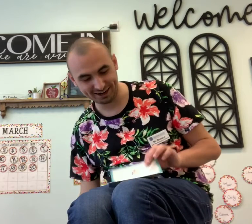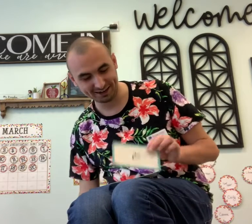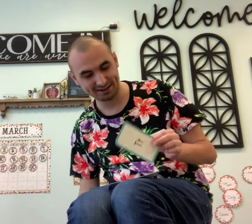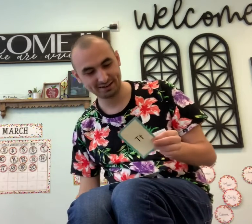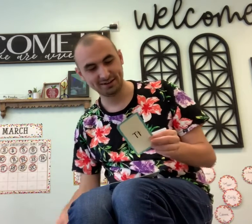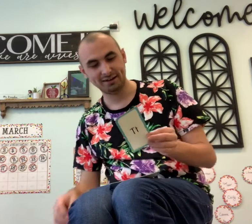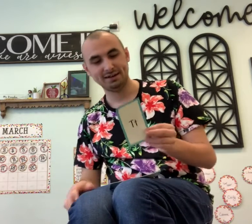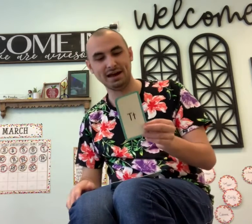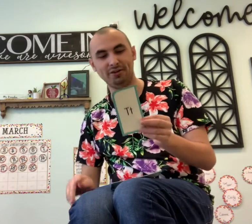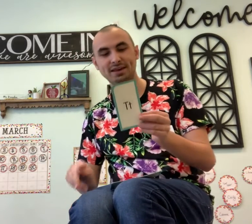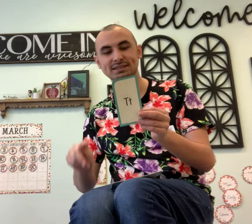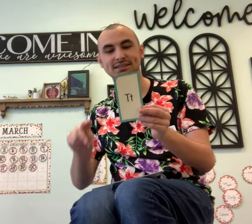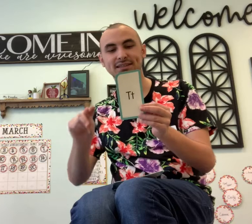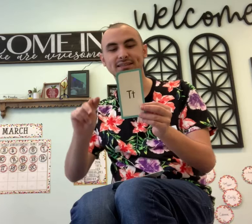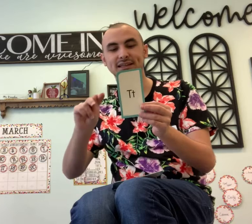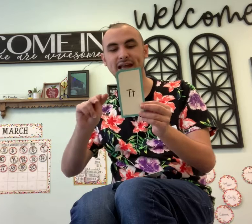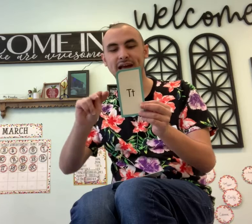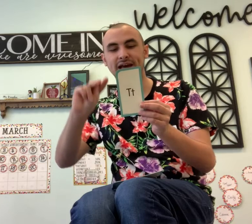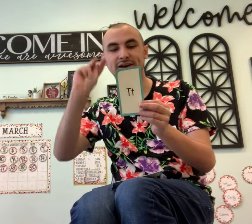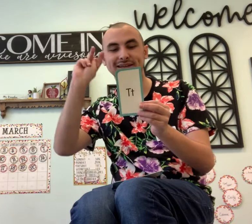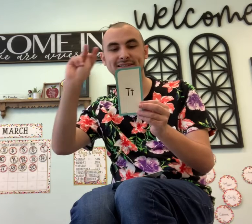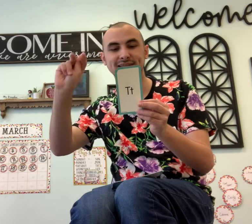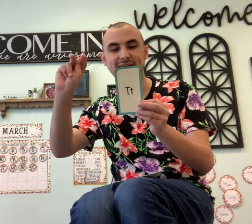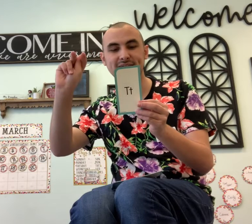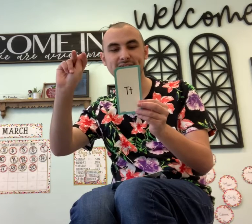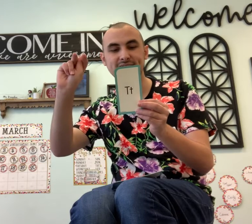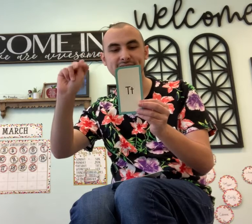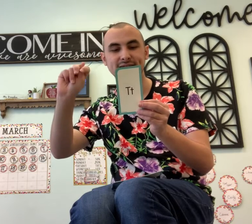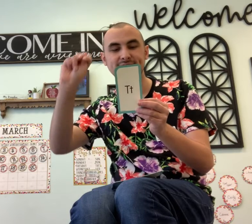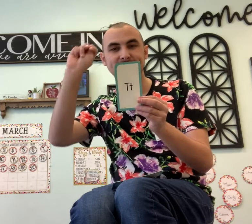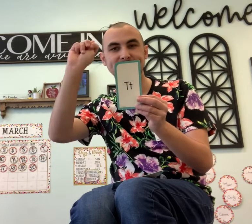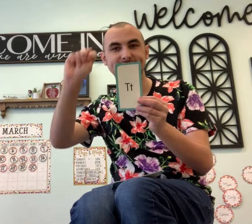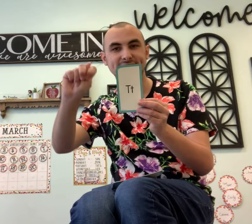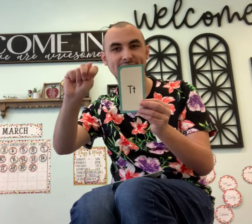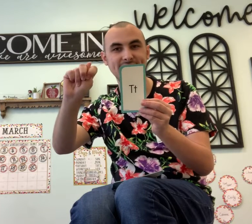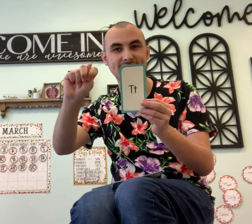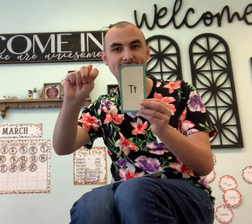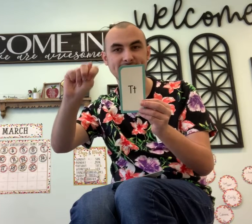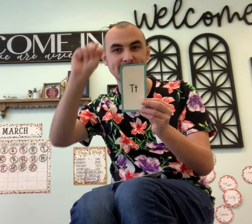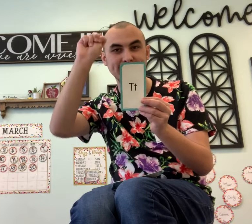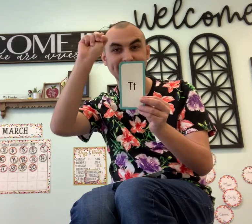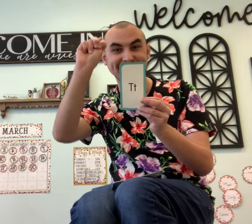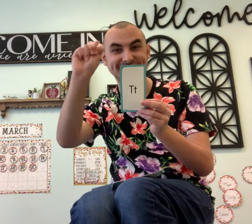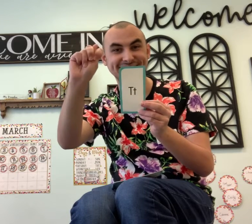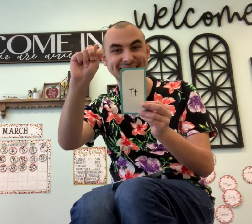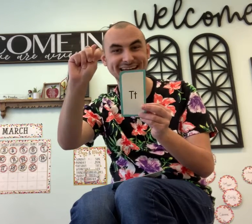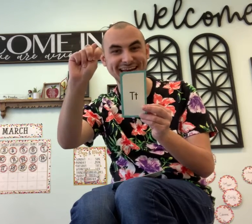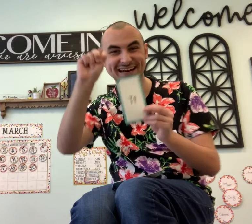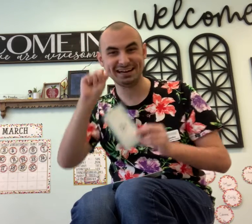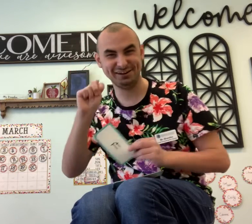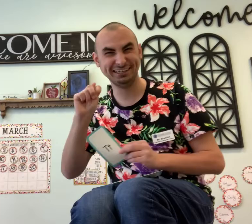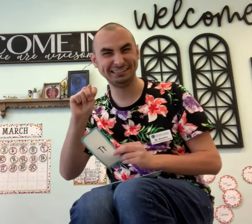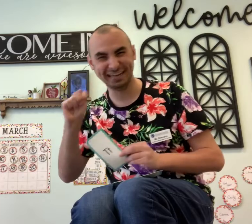Now this is the letter T, T, T. Good job.